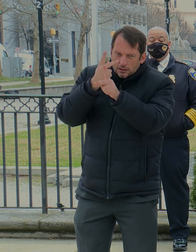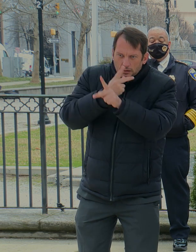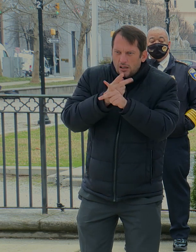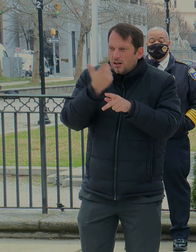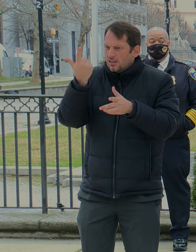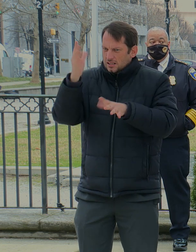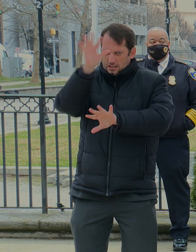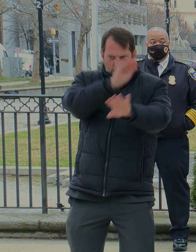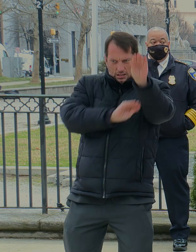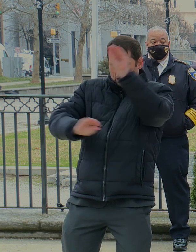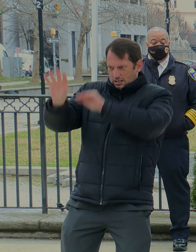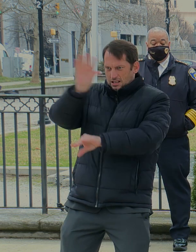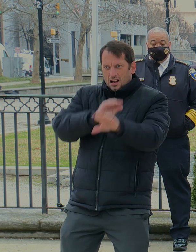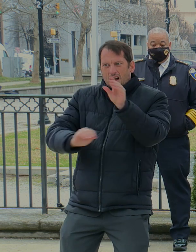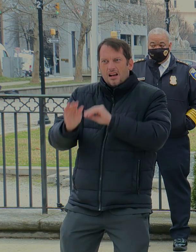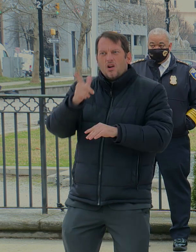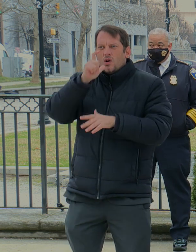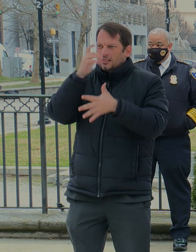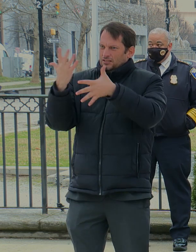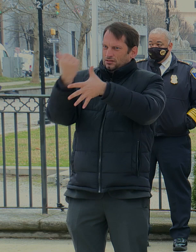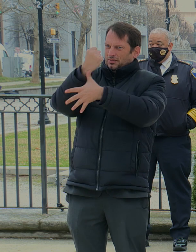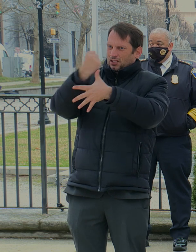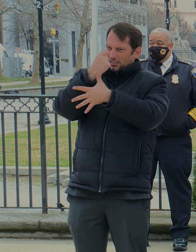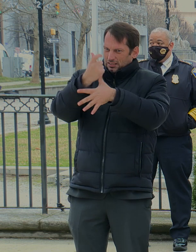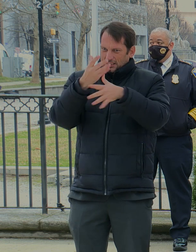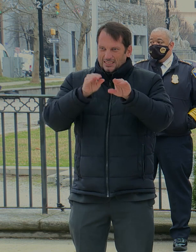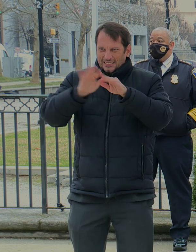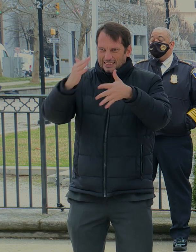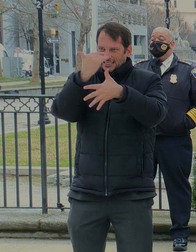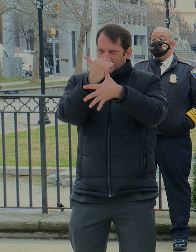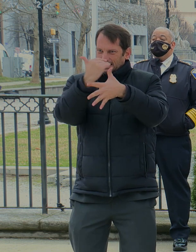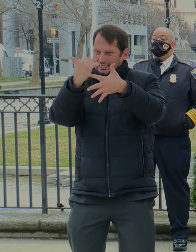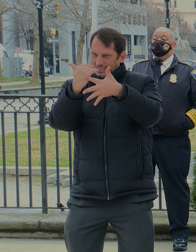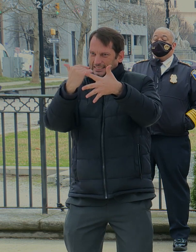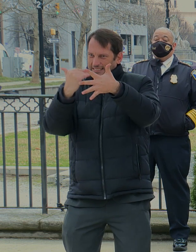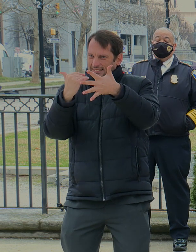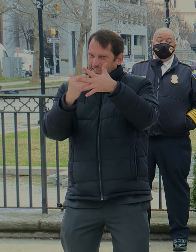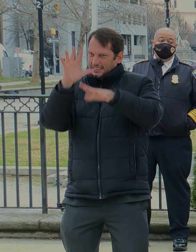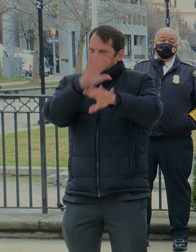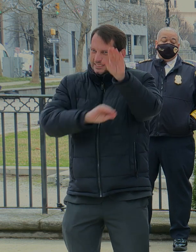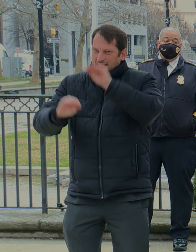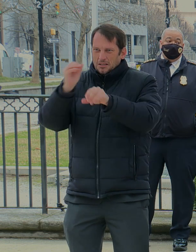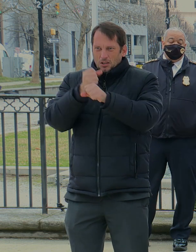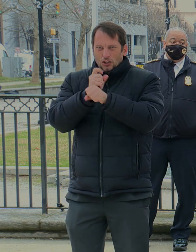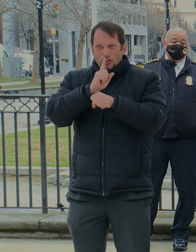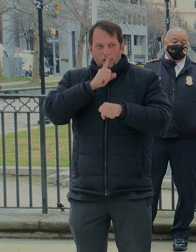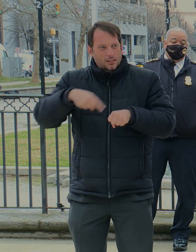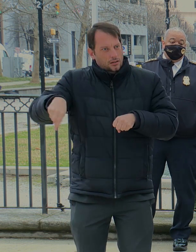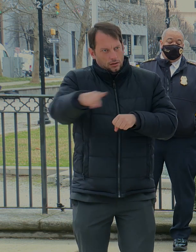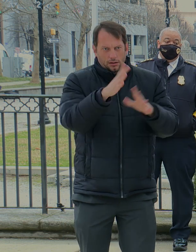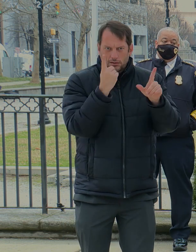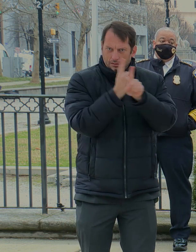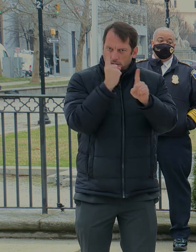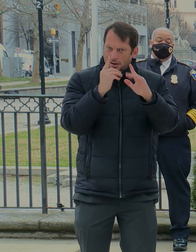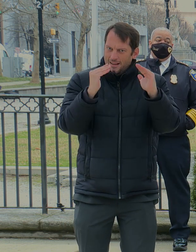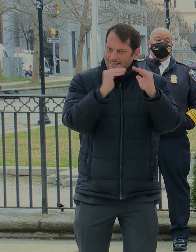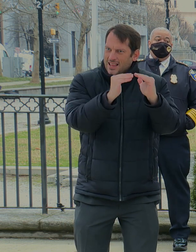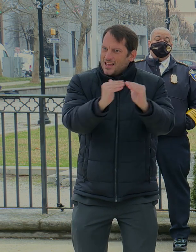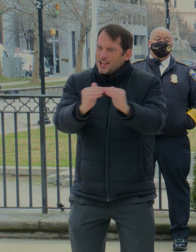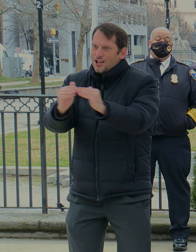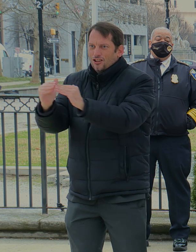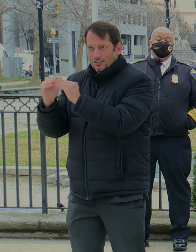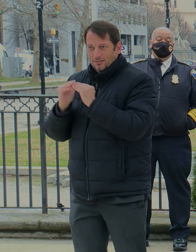allocating the vaccines to ensure a near consistent prioritization across the state. In Baltimore City, we took into account